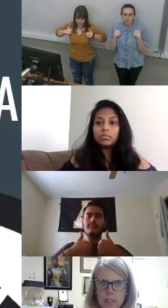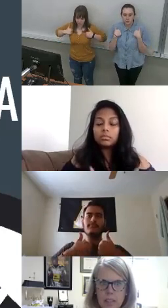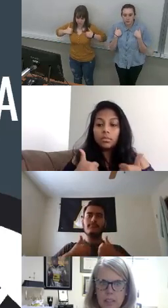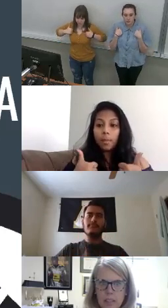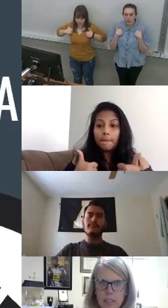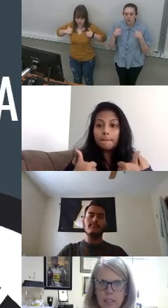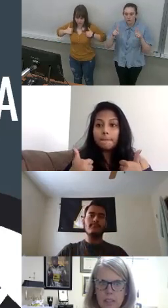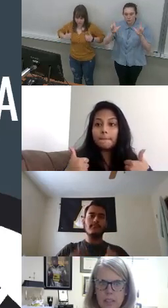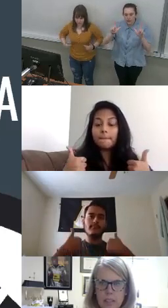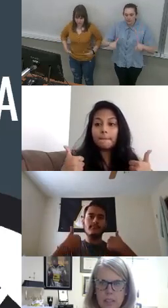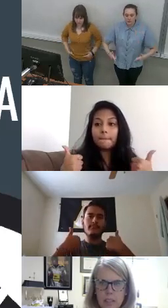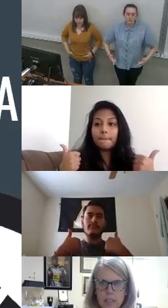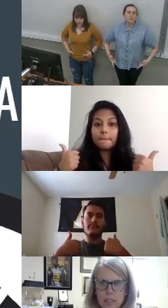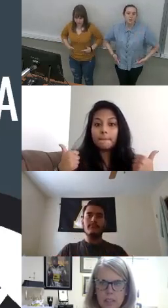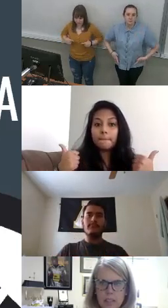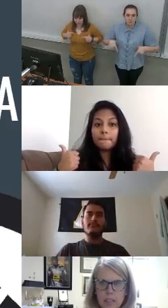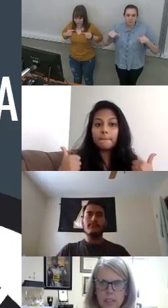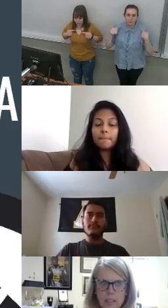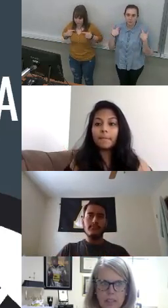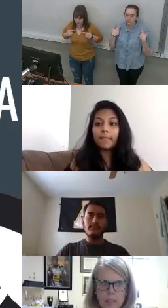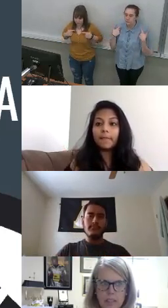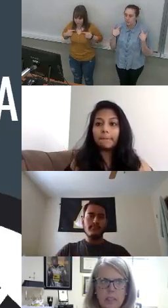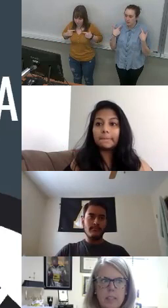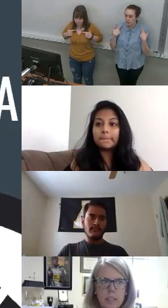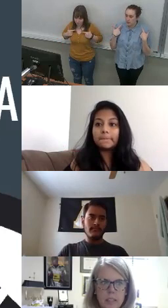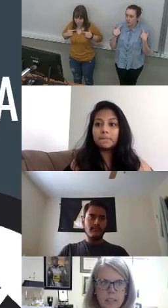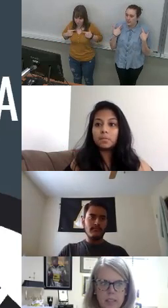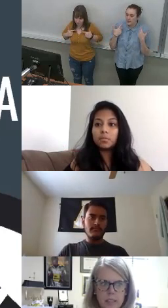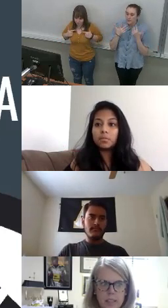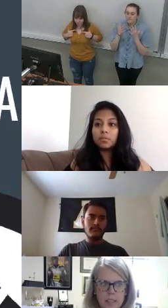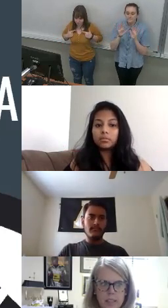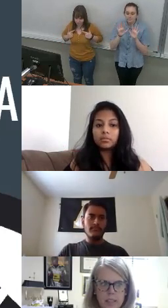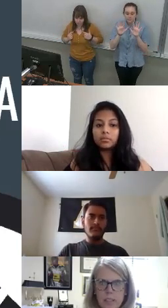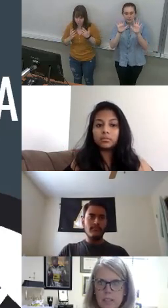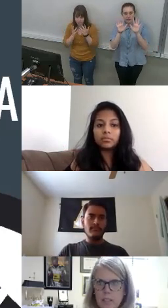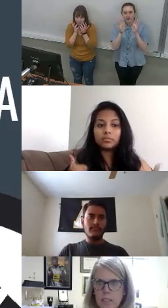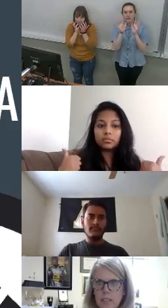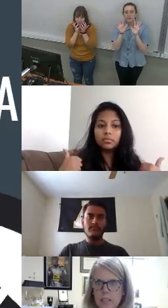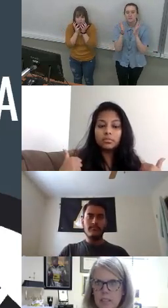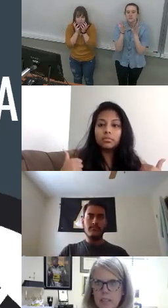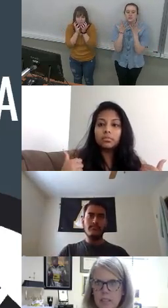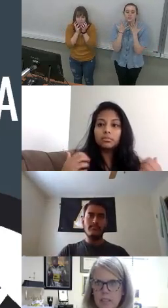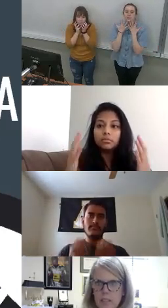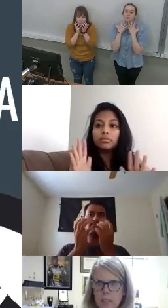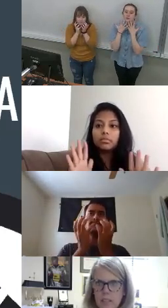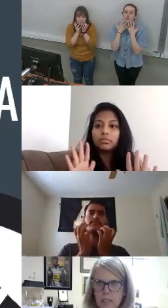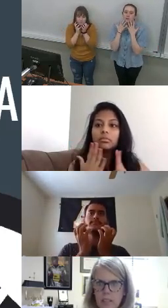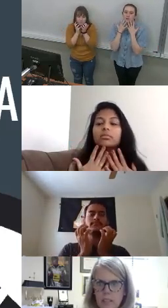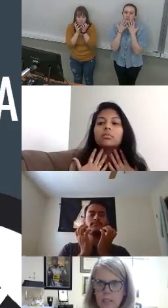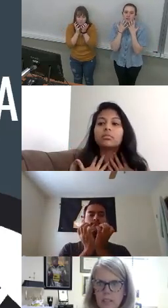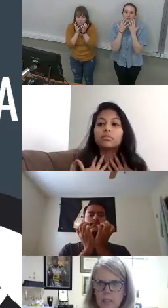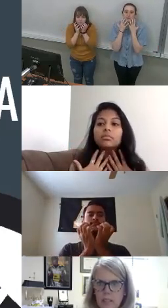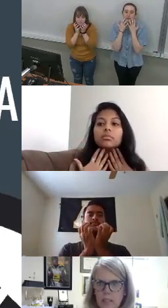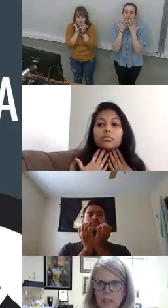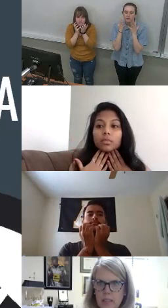your shoulders, or your L's from your hips to your shoulders. And then you're going to take your hands, they're going to start on